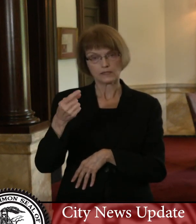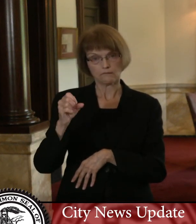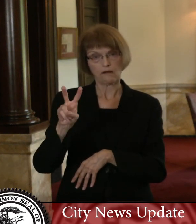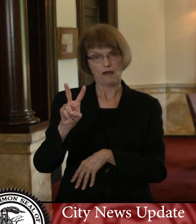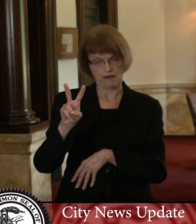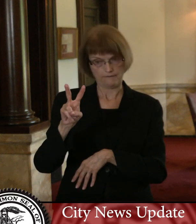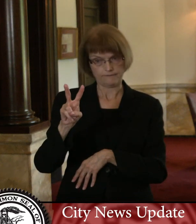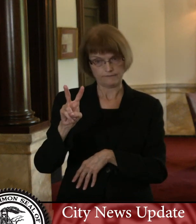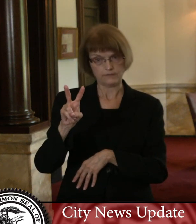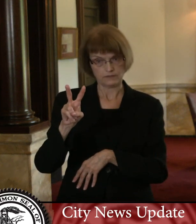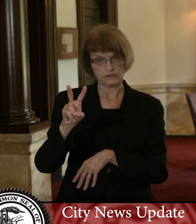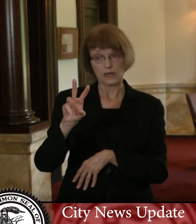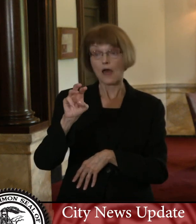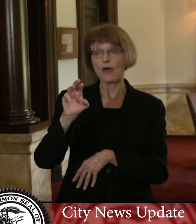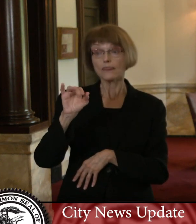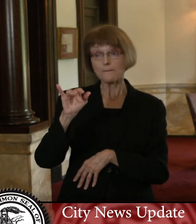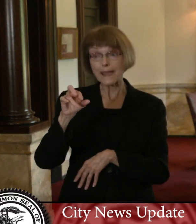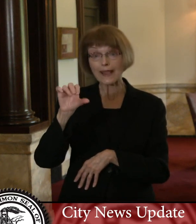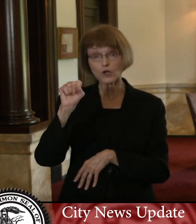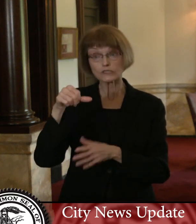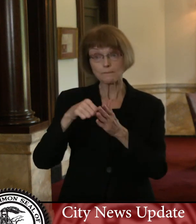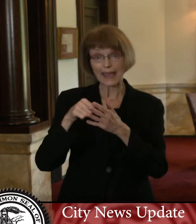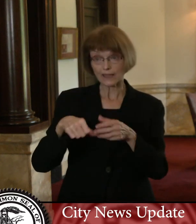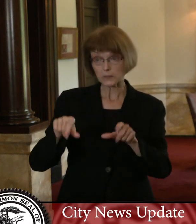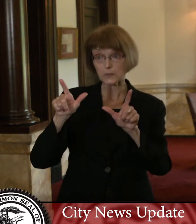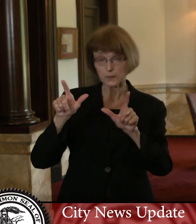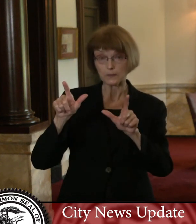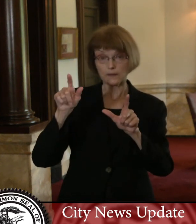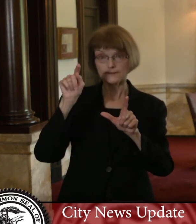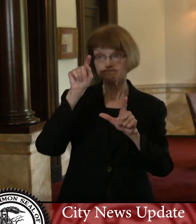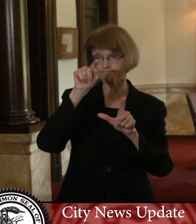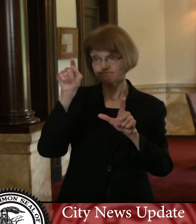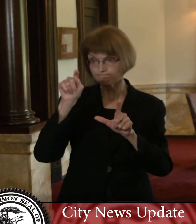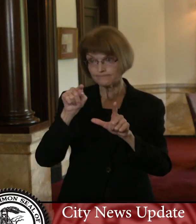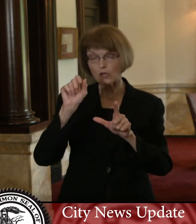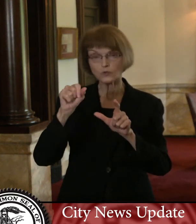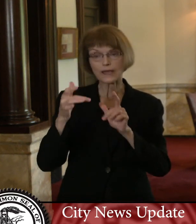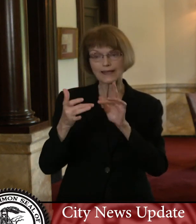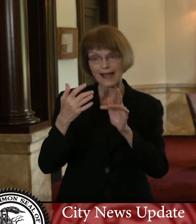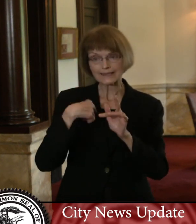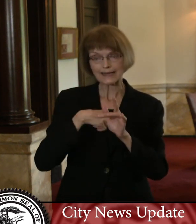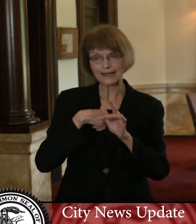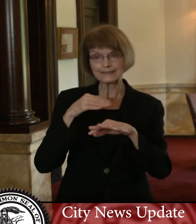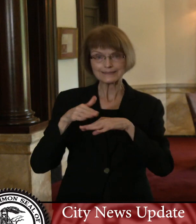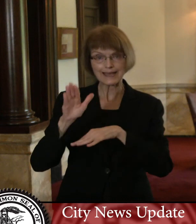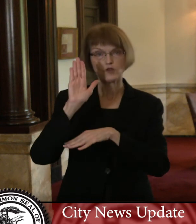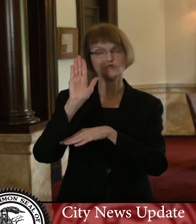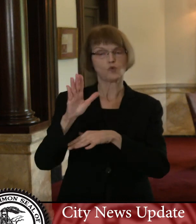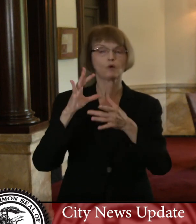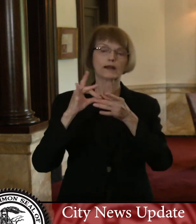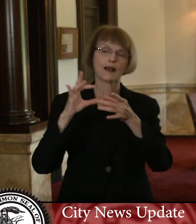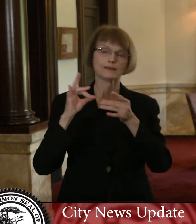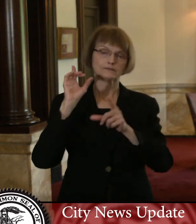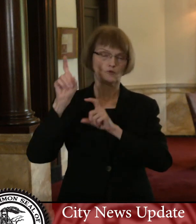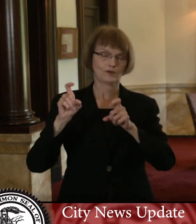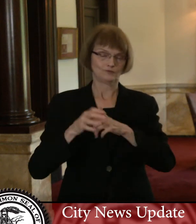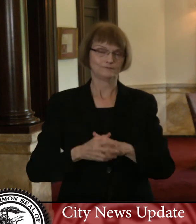stlewis-mo.gov. Look up the mayor's page, and there are places there to contact us and submit your comments